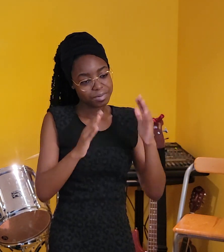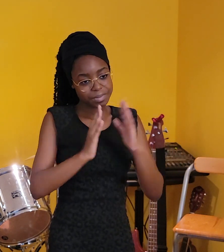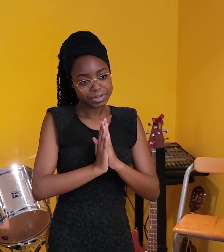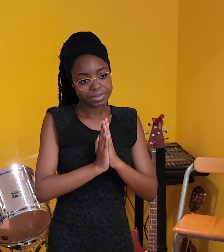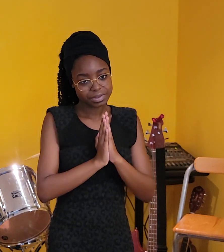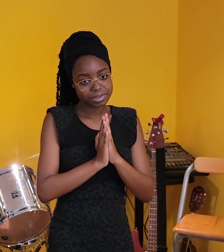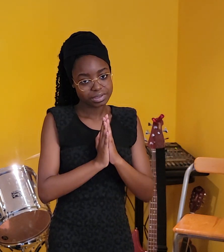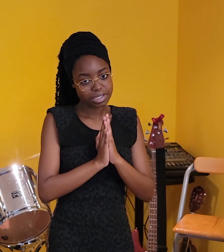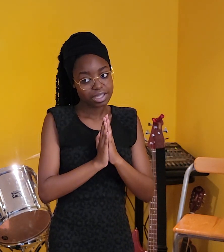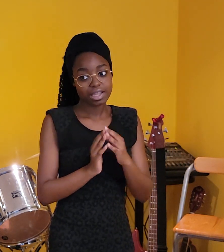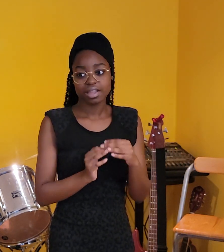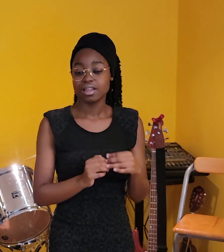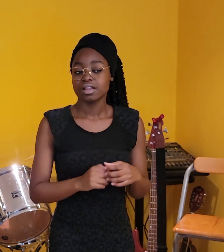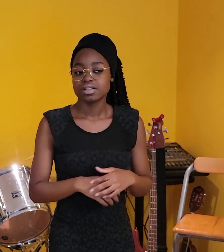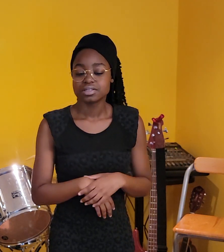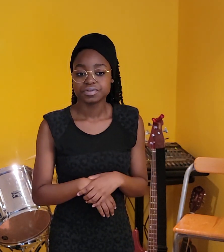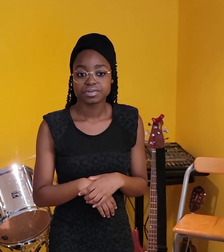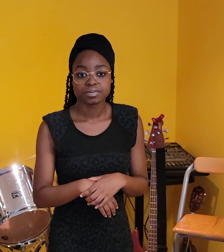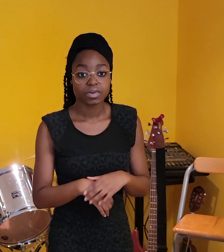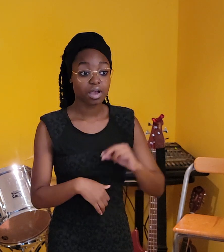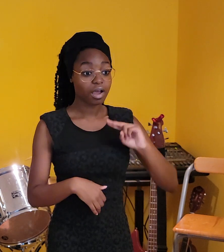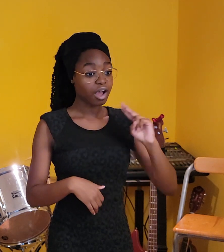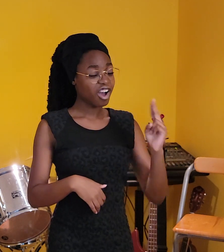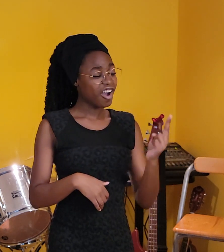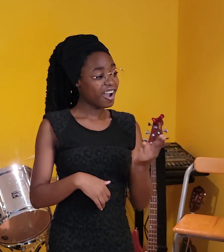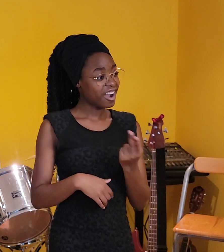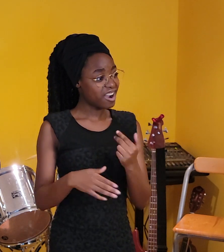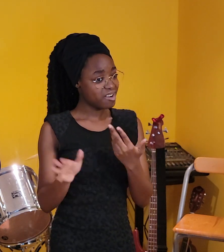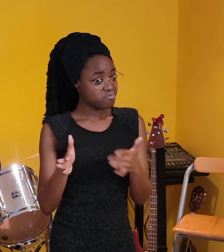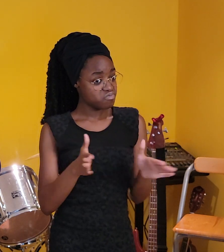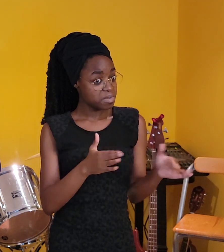So it's not for us to put our agenda first. No.